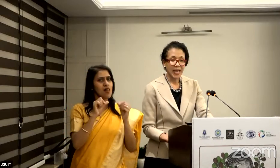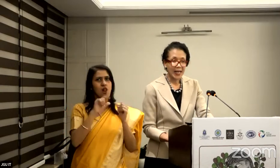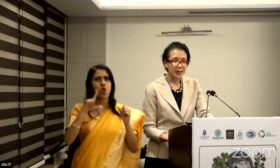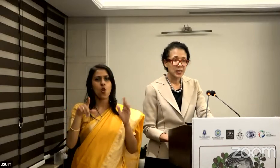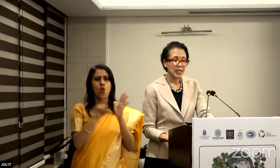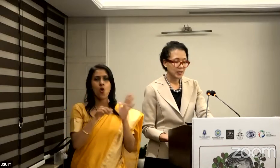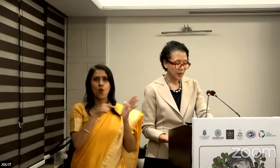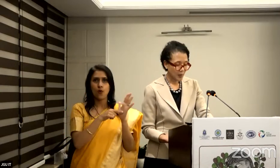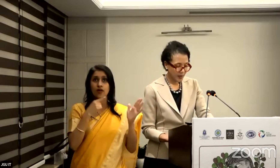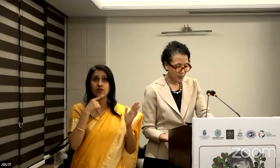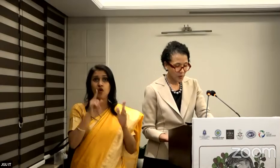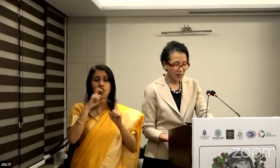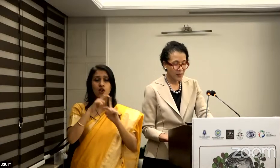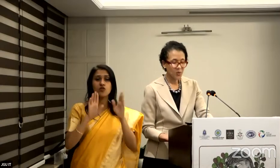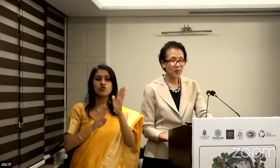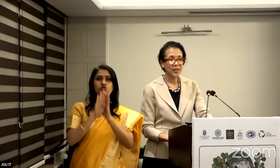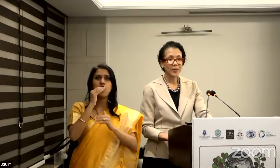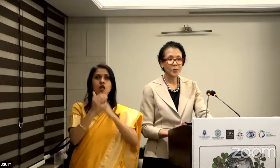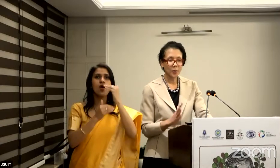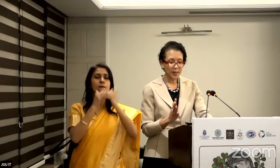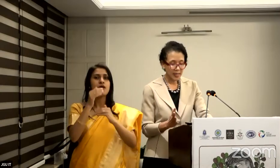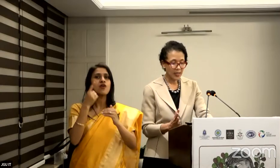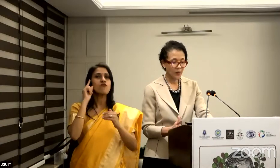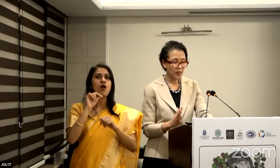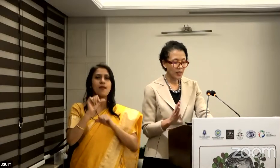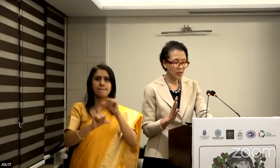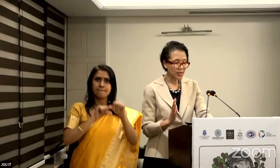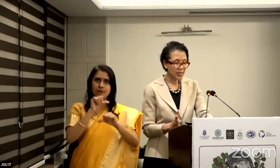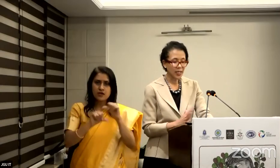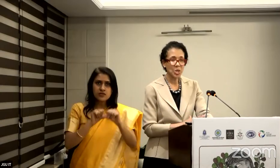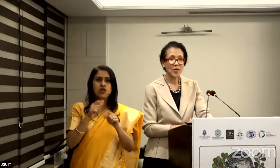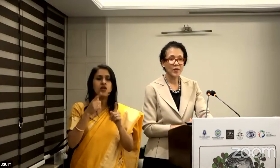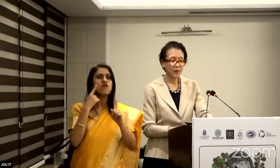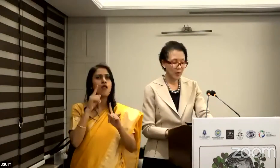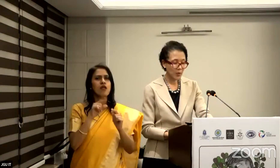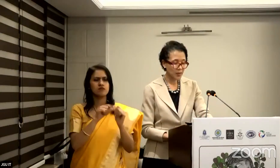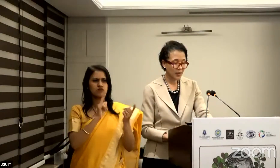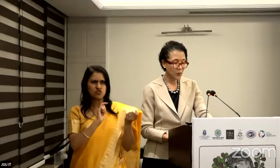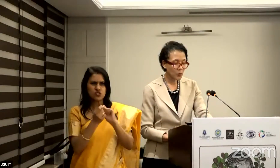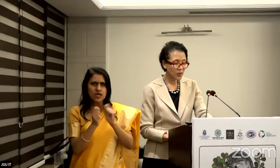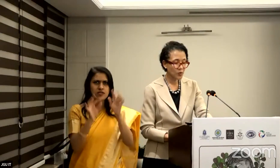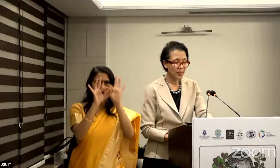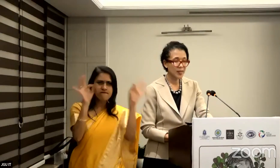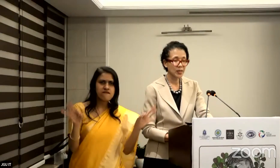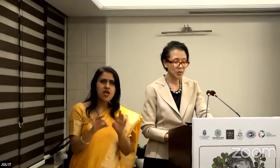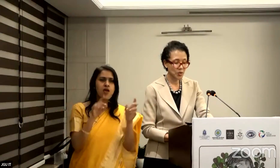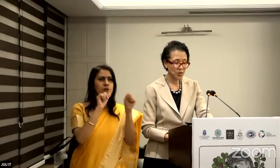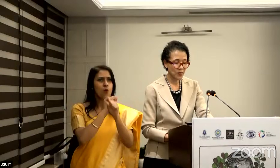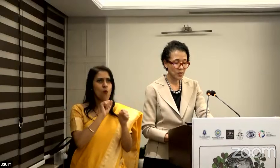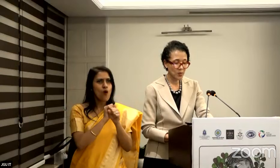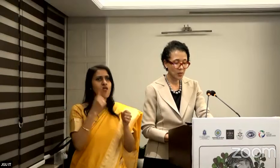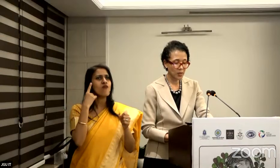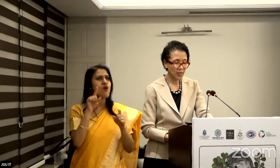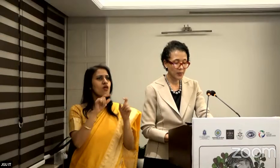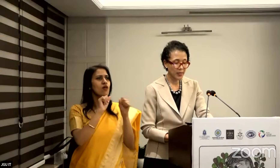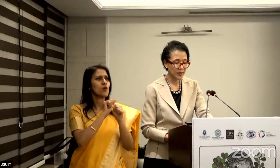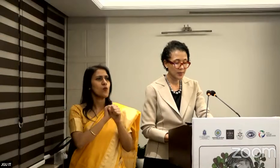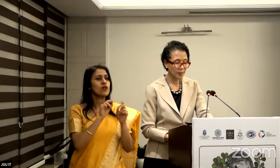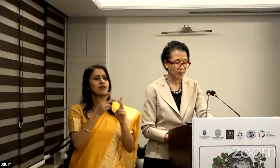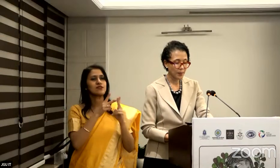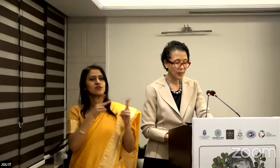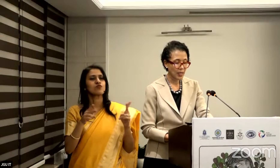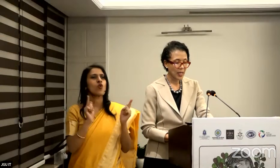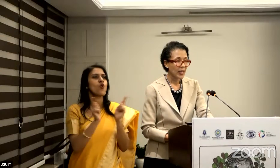the GATT and developing country members within it were pressing for the articulation of a framework that would address the concerns of the smaller